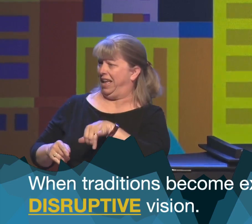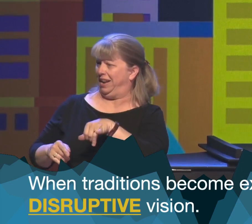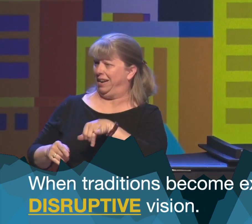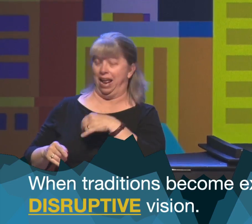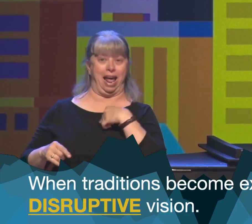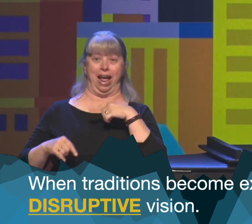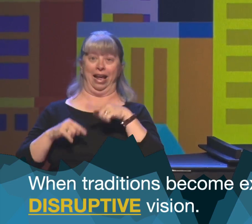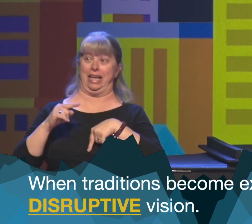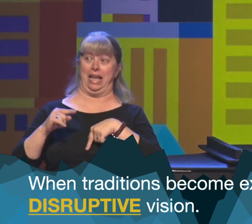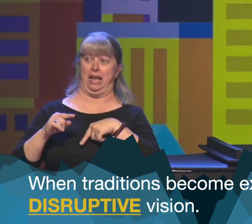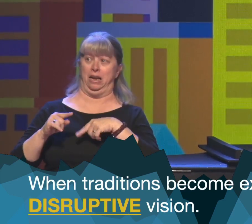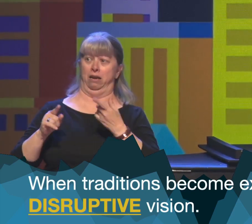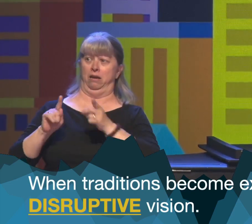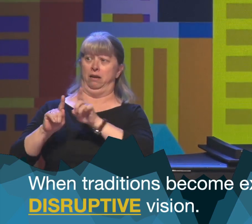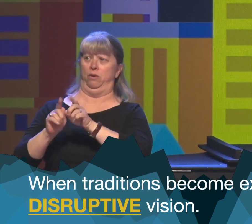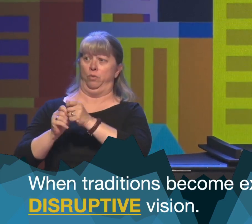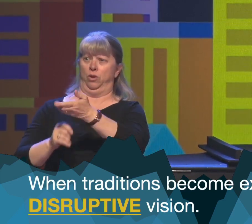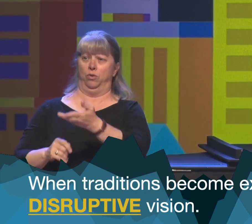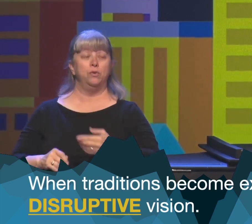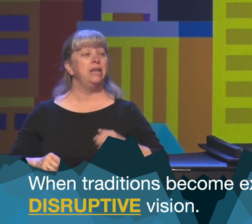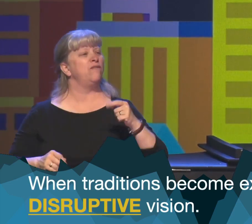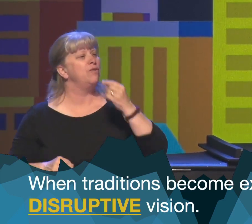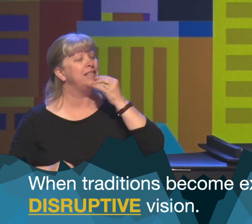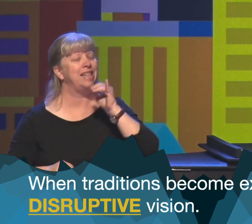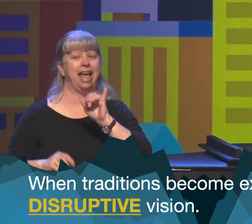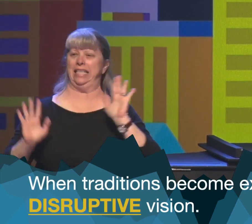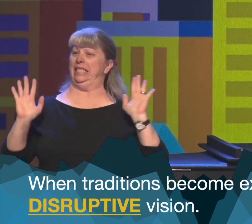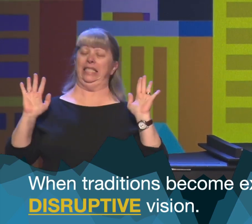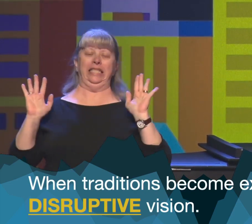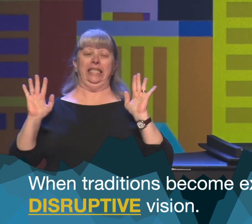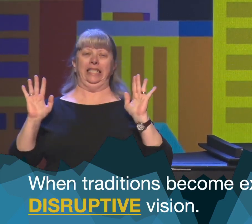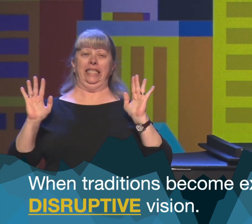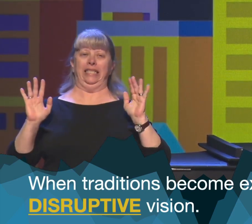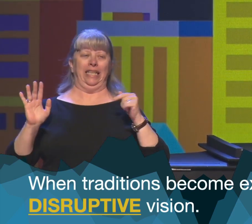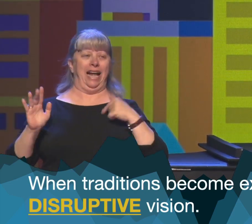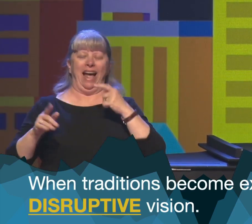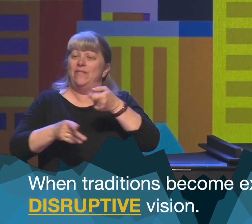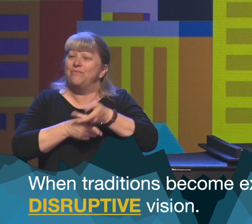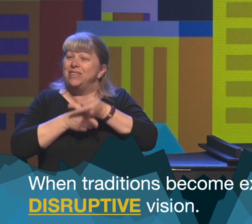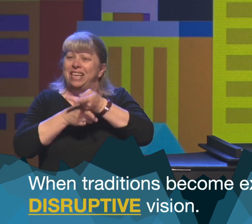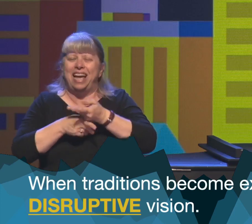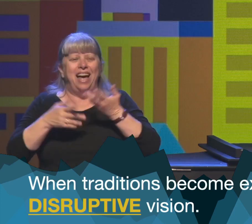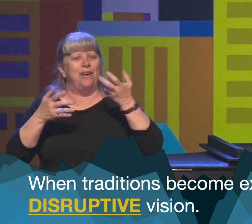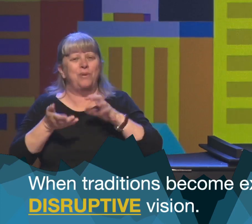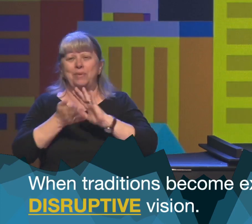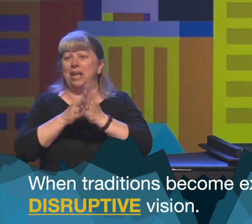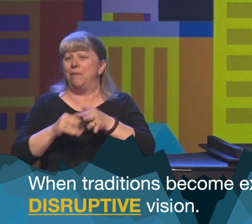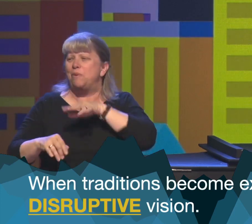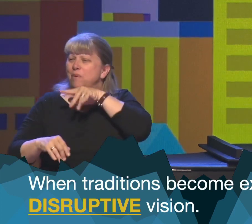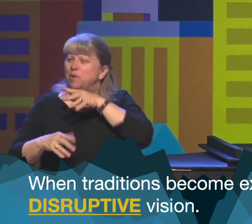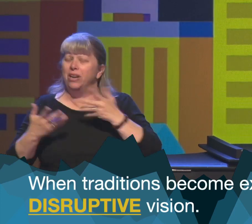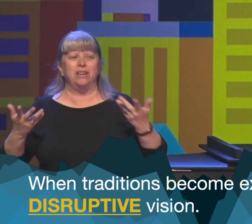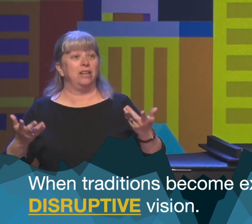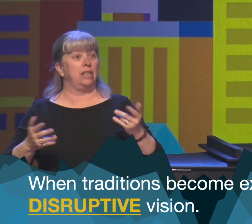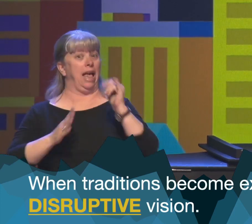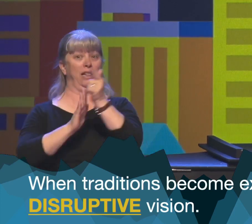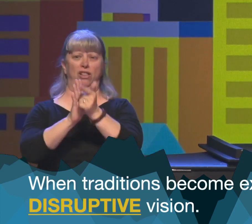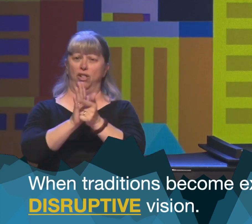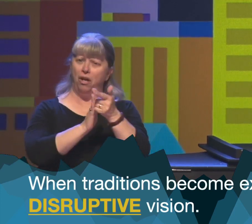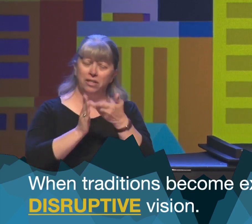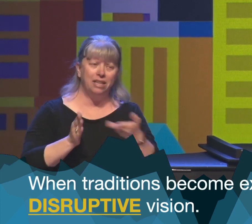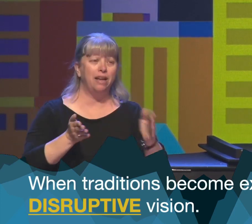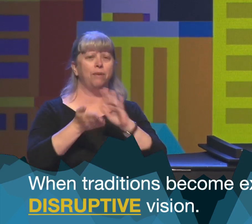I can't be with you. If you eat it, then I got to be so careful that I don't want to become unclean. And so those laws, those things